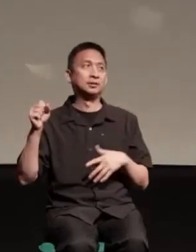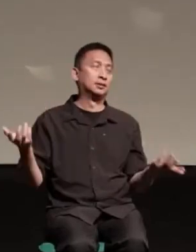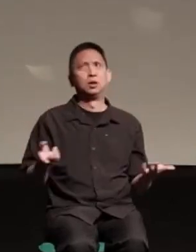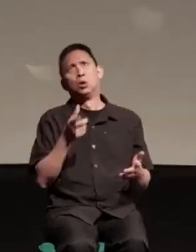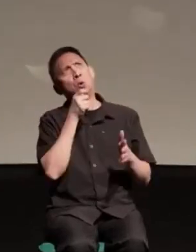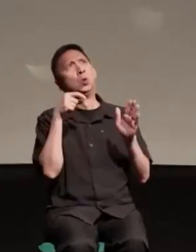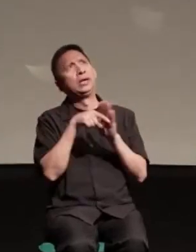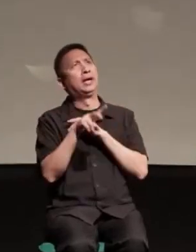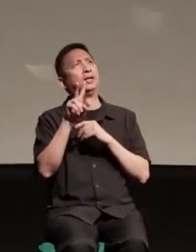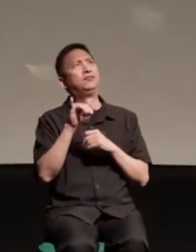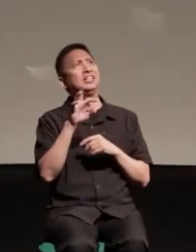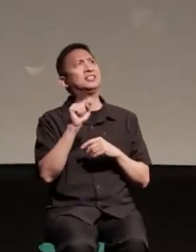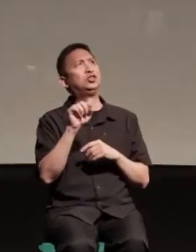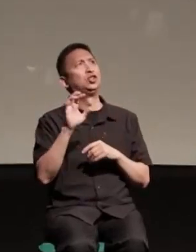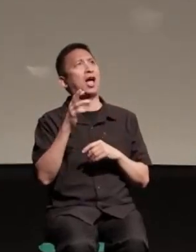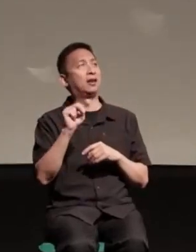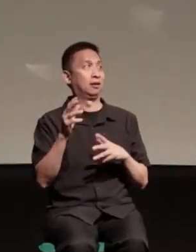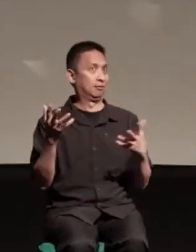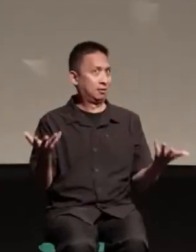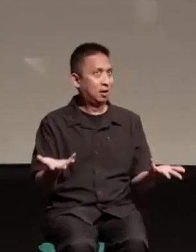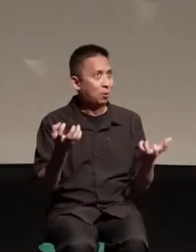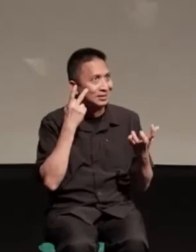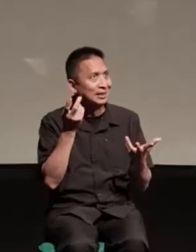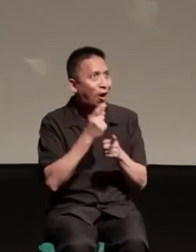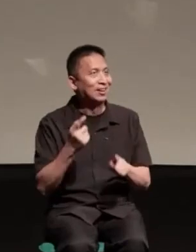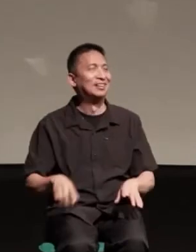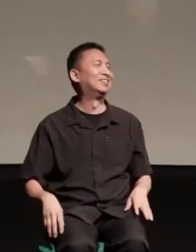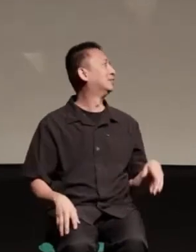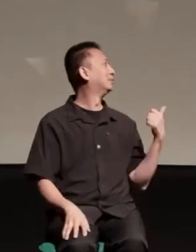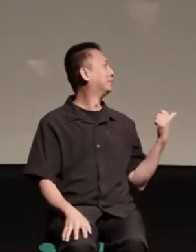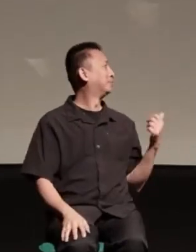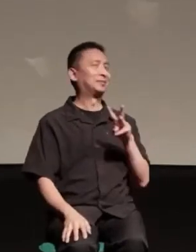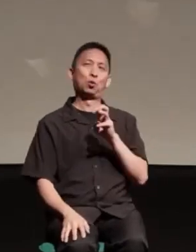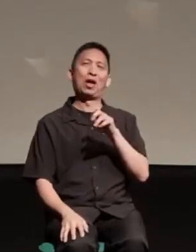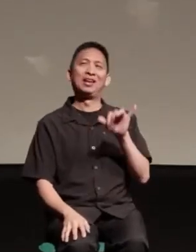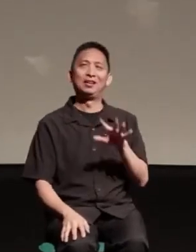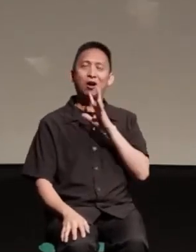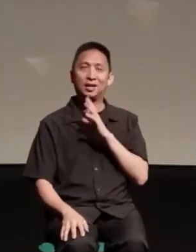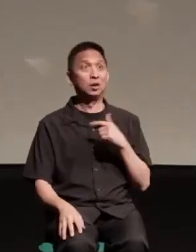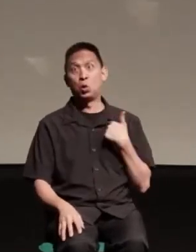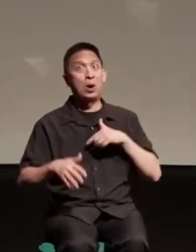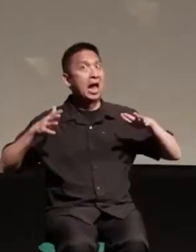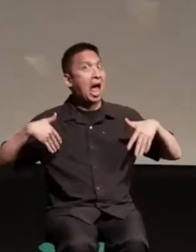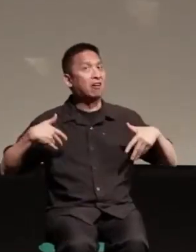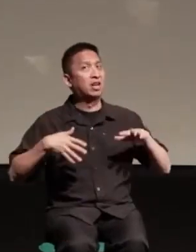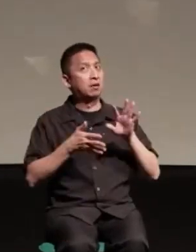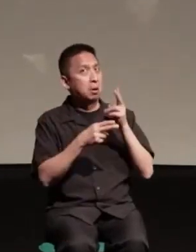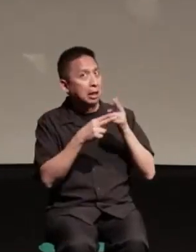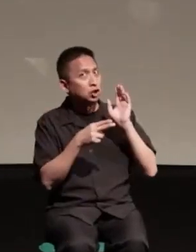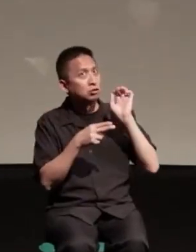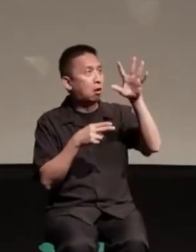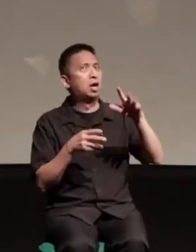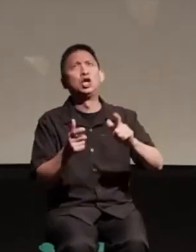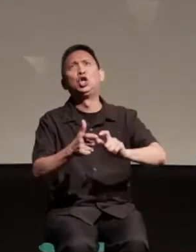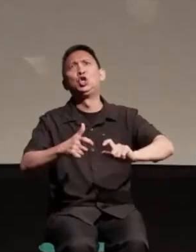instance, part of the, Wendy? We haven't talked yet at all about the massive public archive